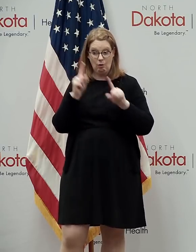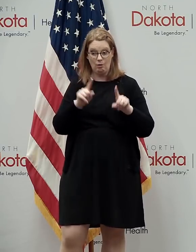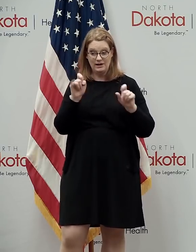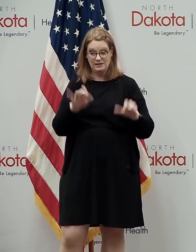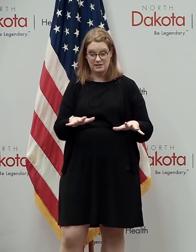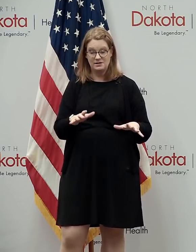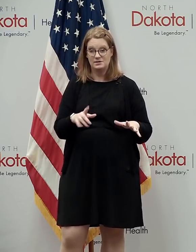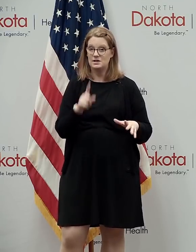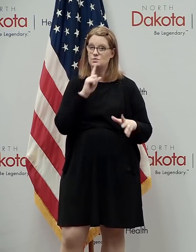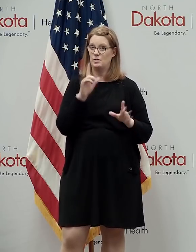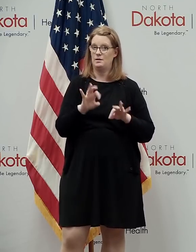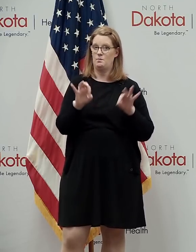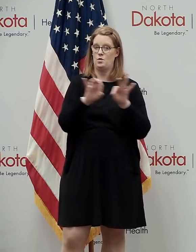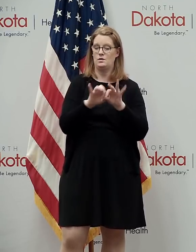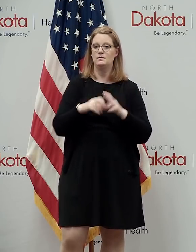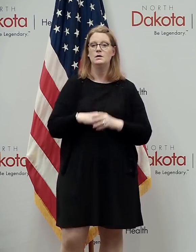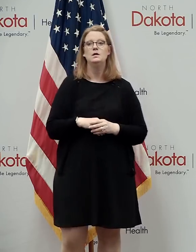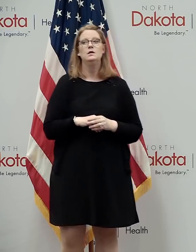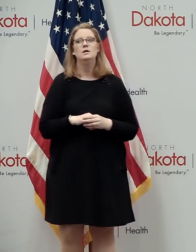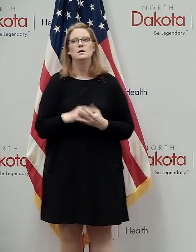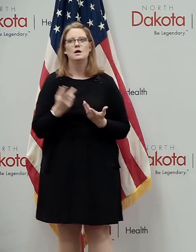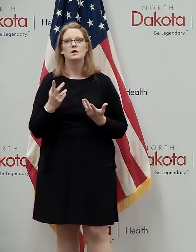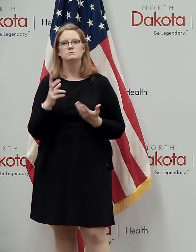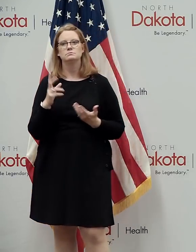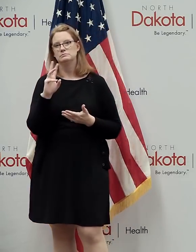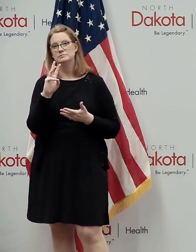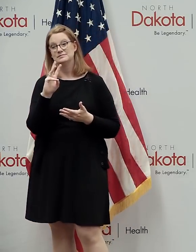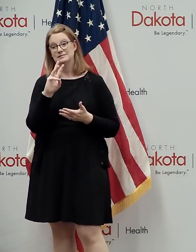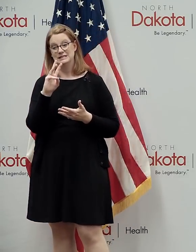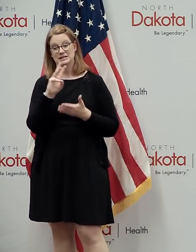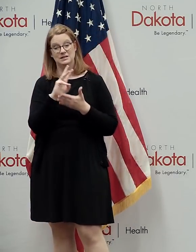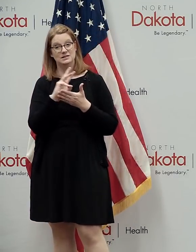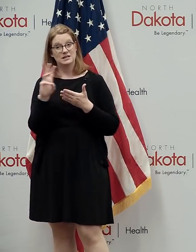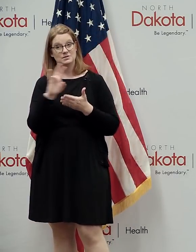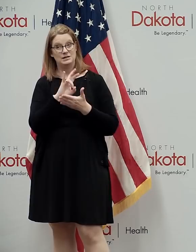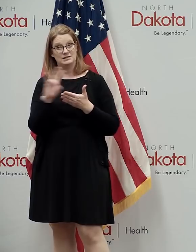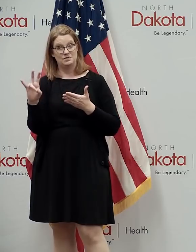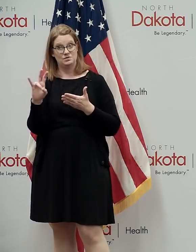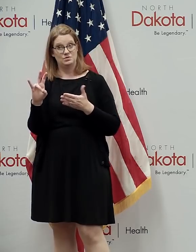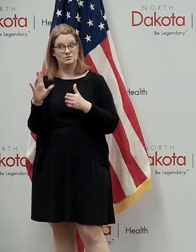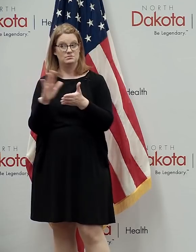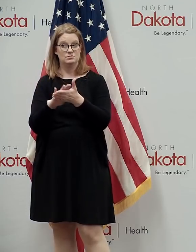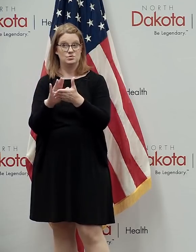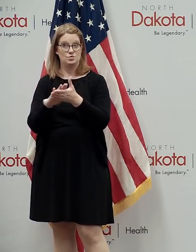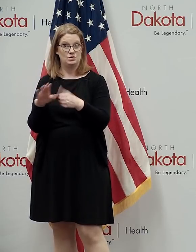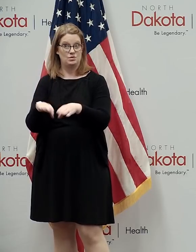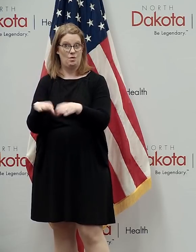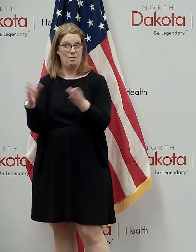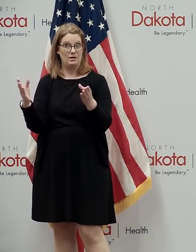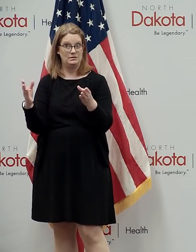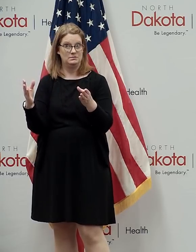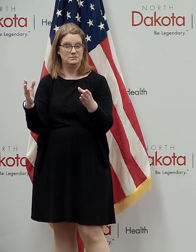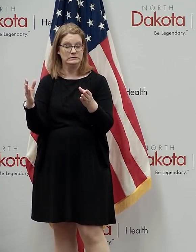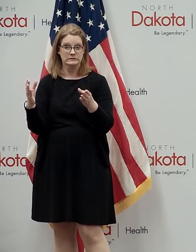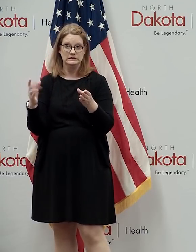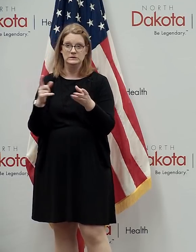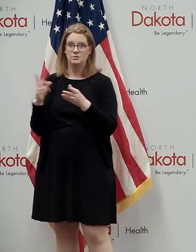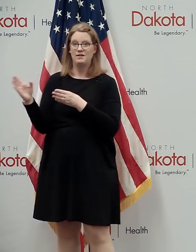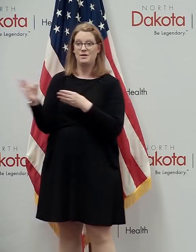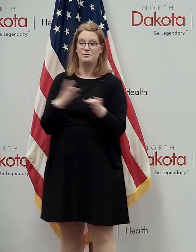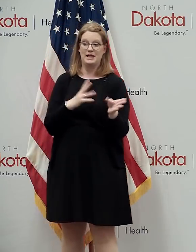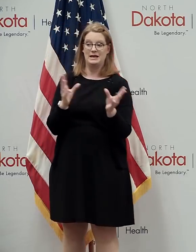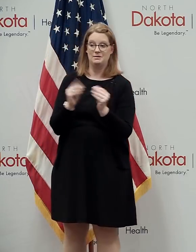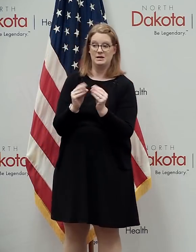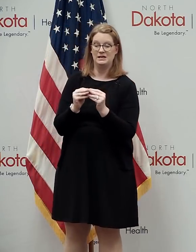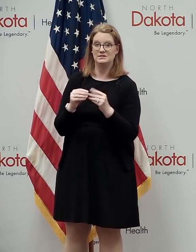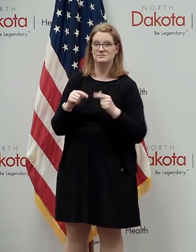only about 6-7 weeks from now, when schools are coming back, we're already having the planning meetings about how do we gear